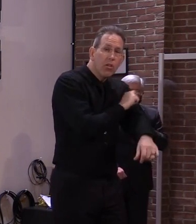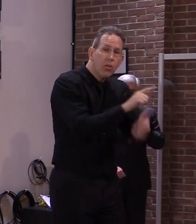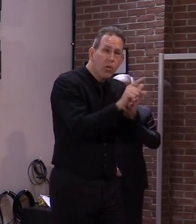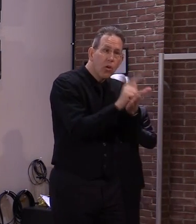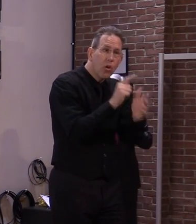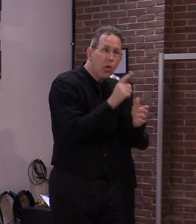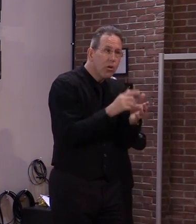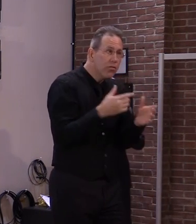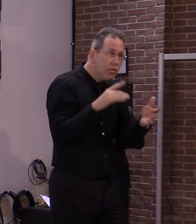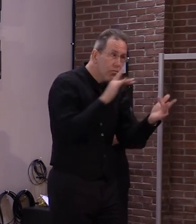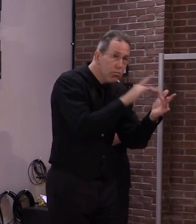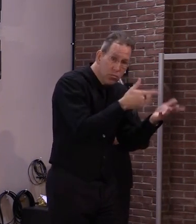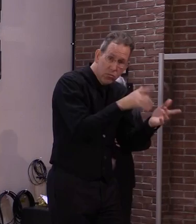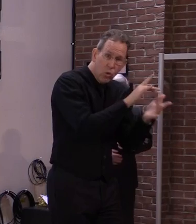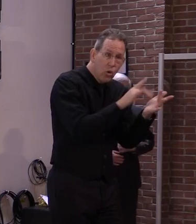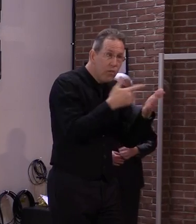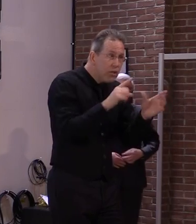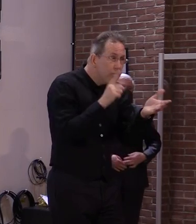effective,